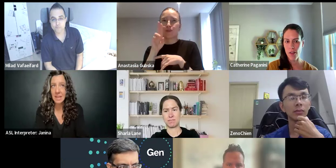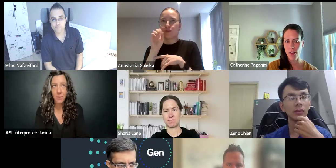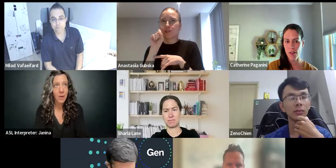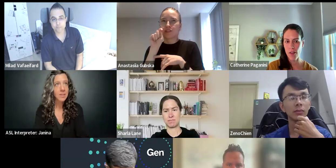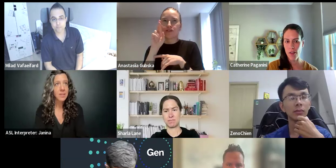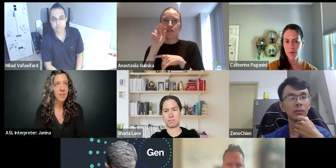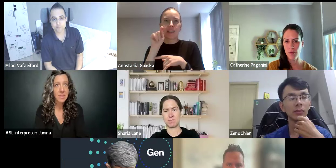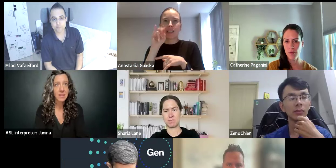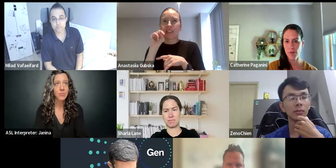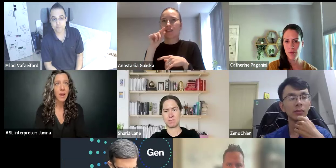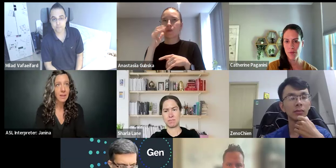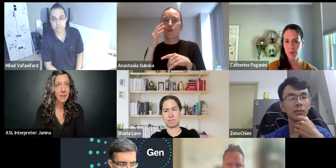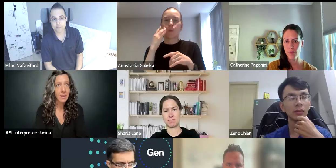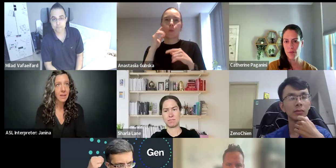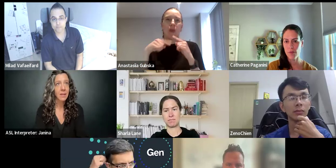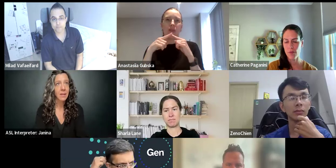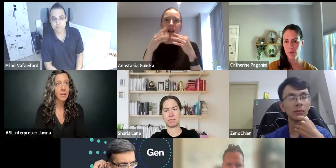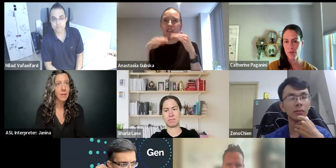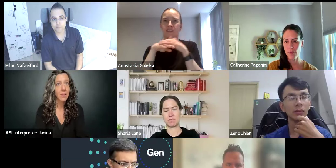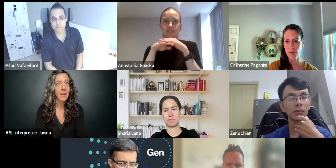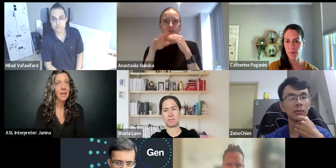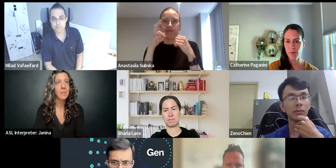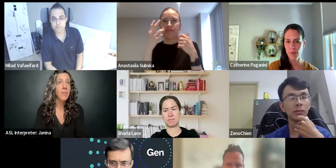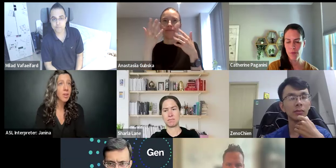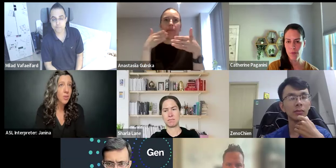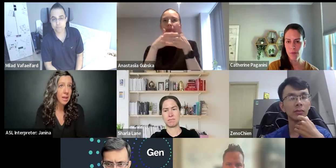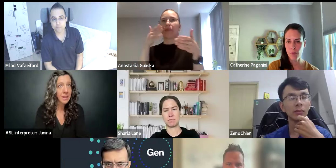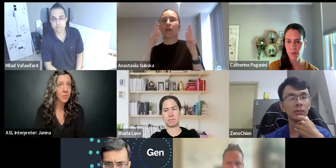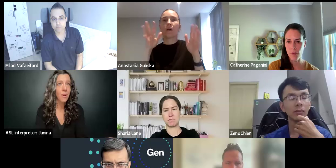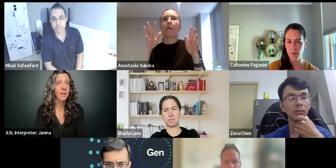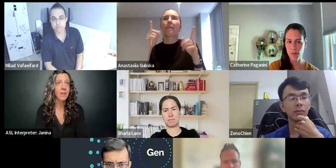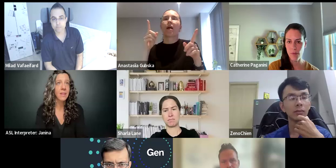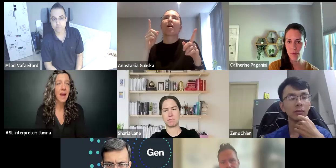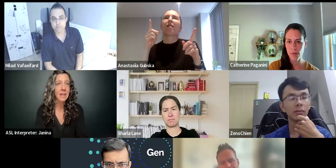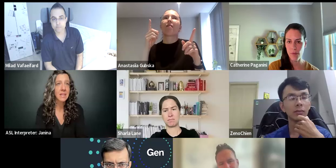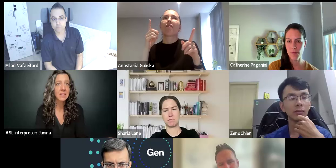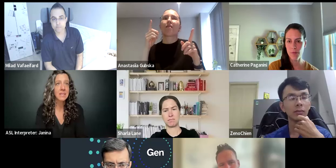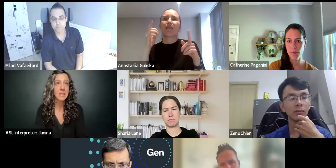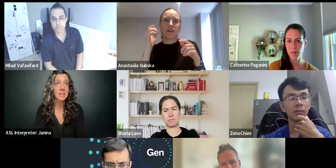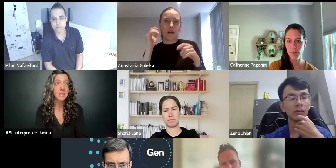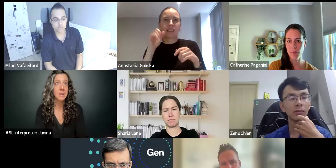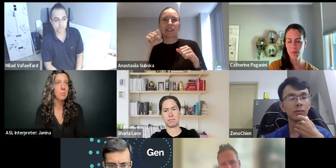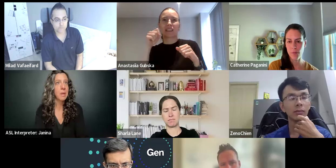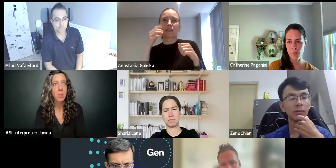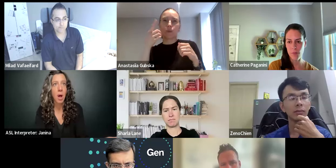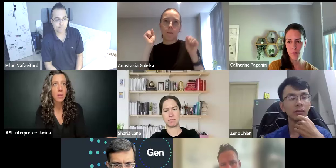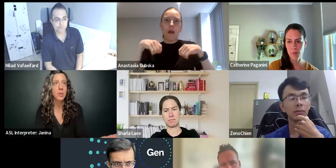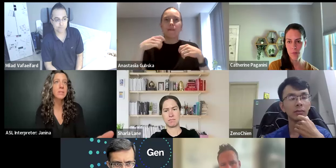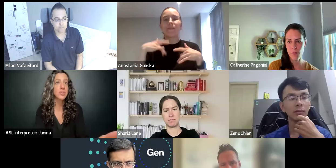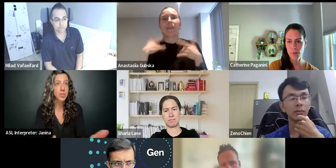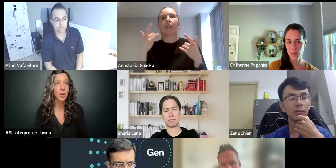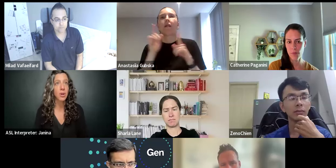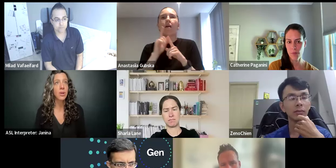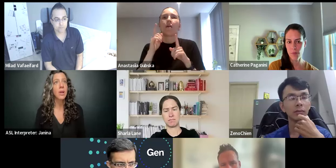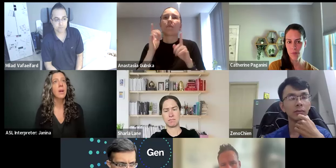I want to say what Catherine said is right. It can be very draining when the access is being blocked